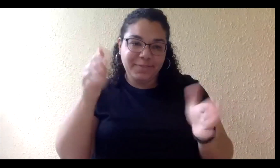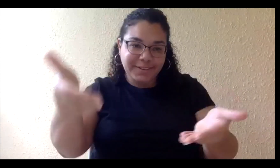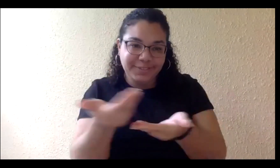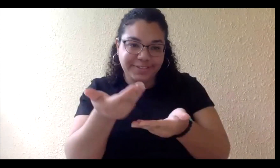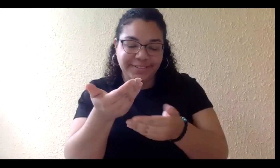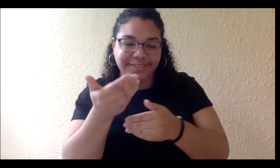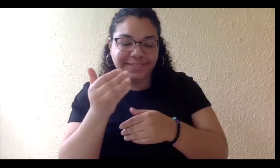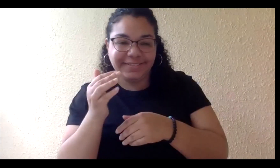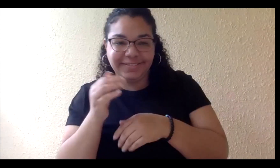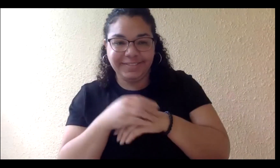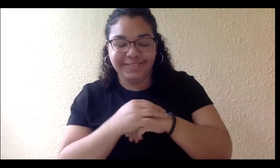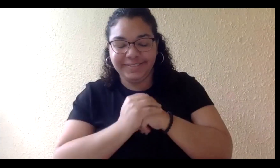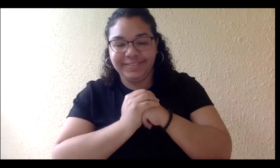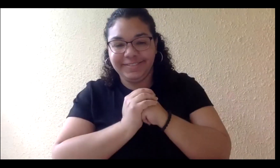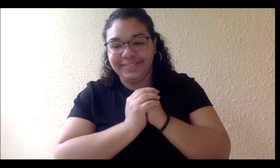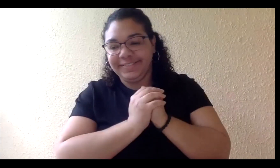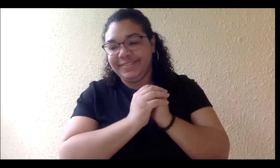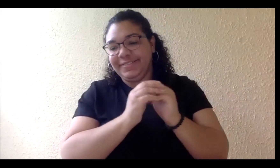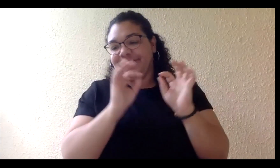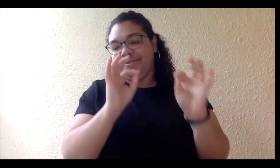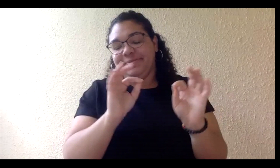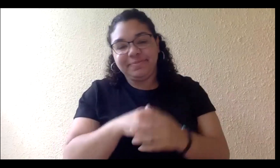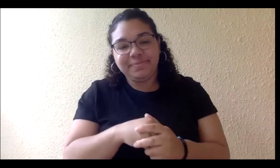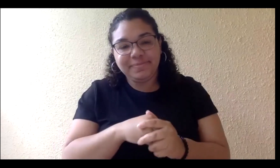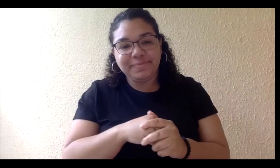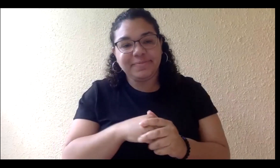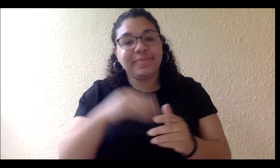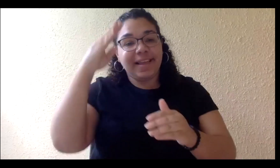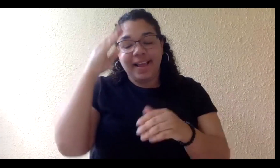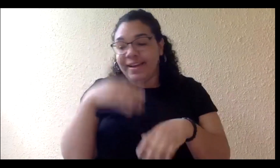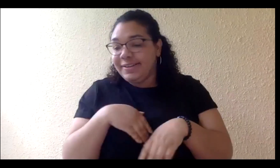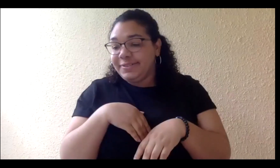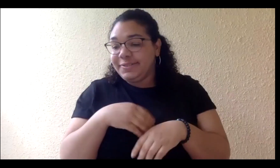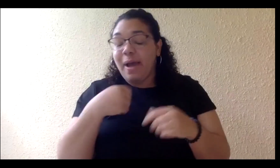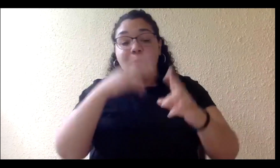Thank you, Teresa, for those wonderful remarks, that wonderful introduction.